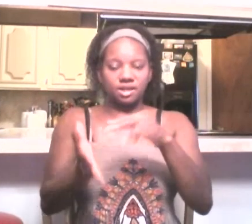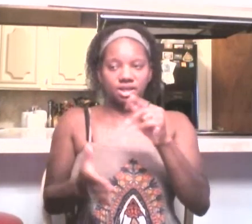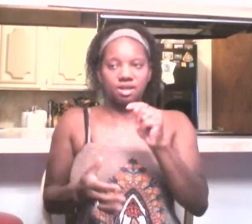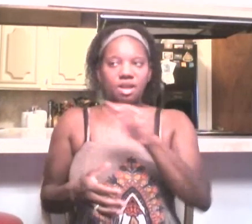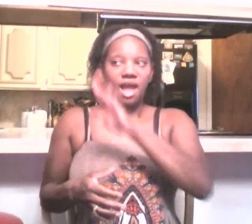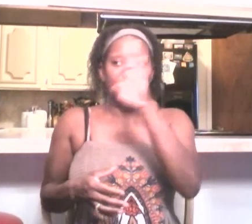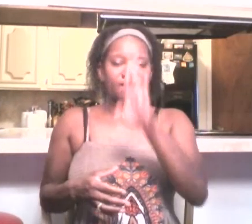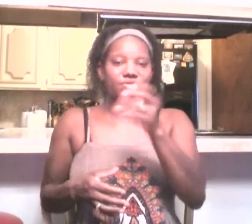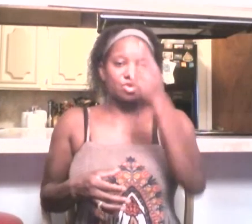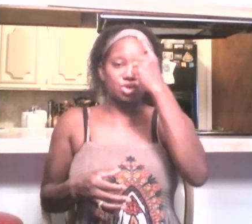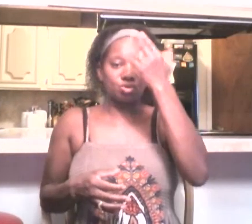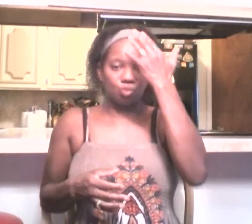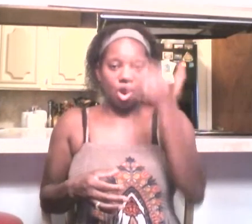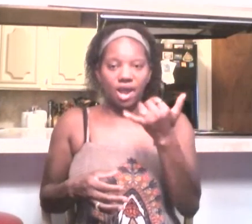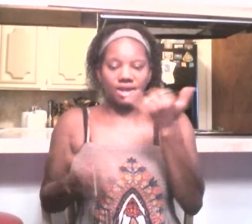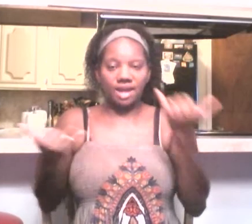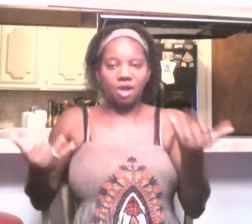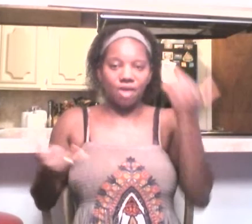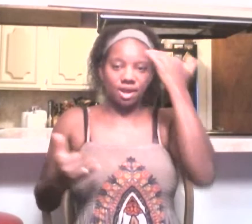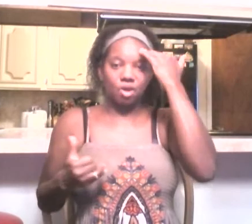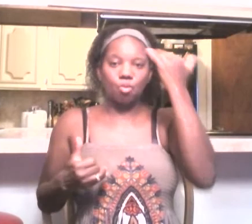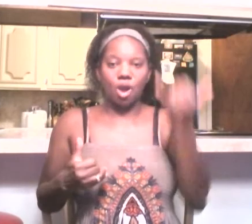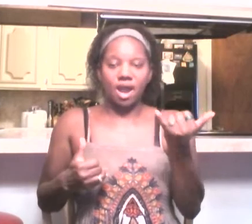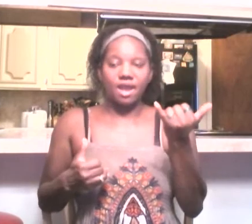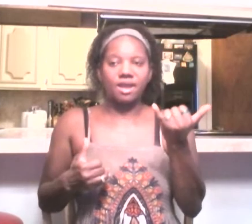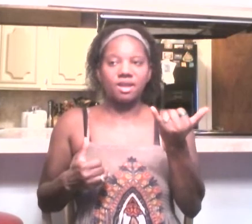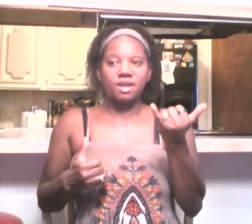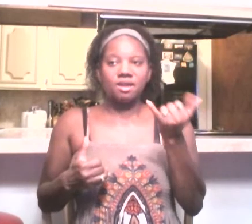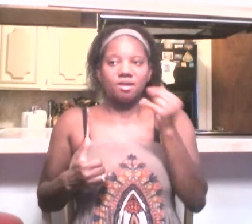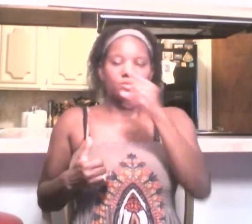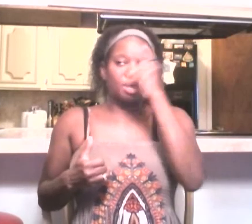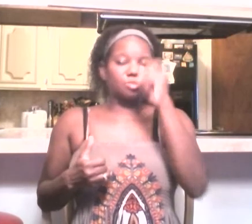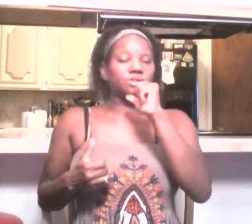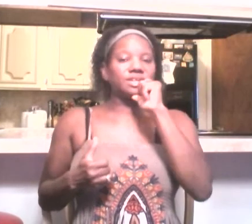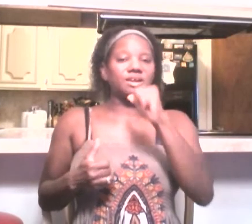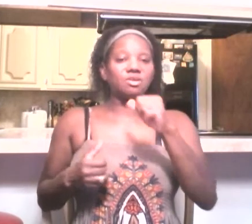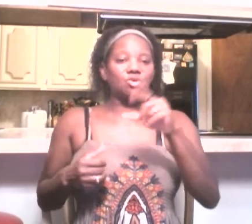it. I never understood why. Now I know why. You could